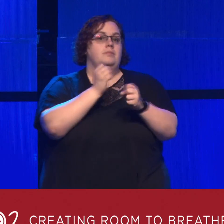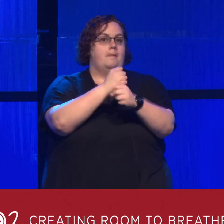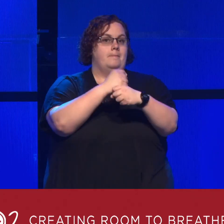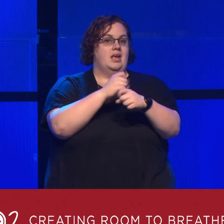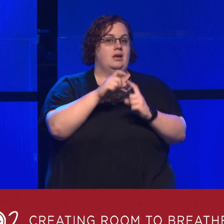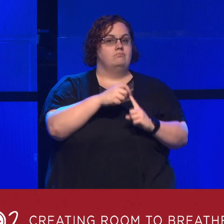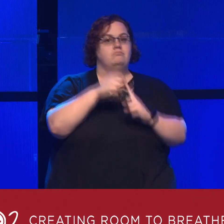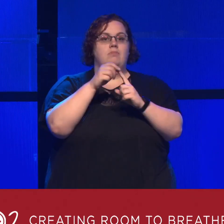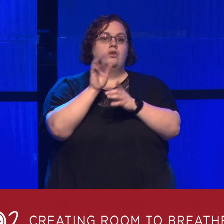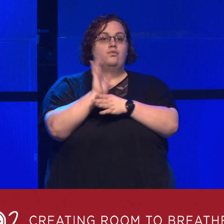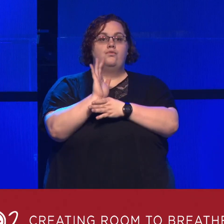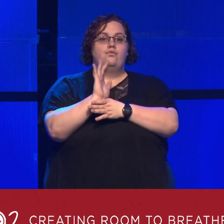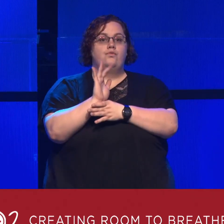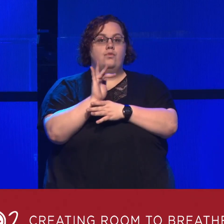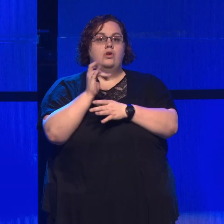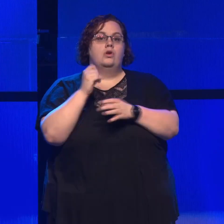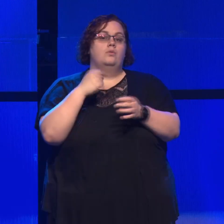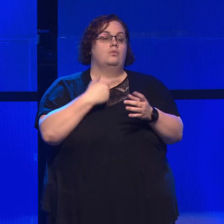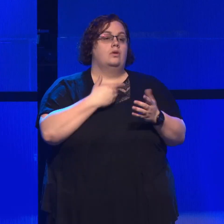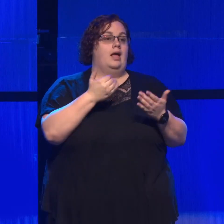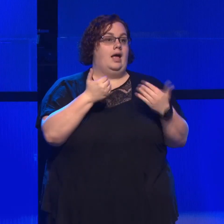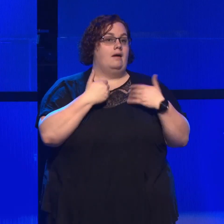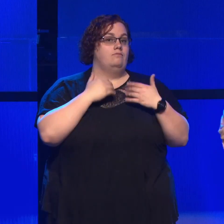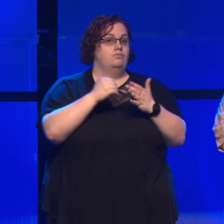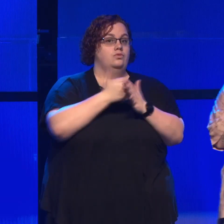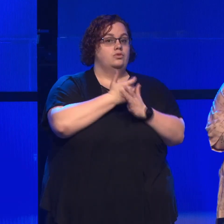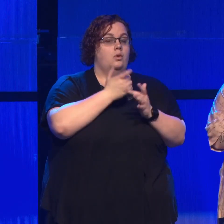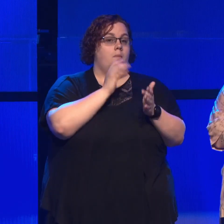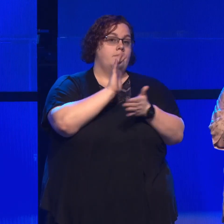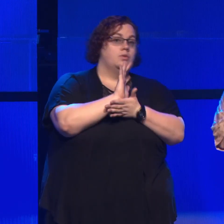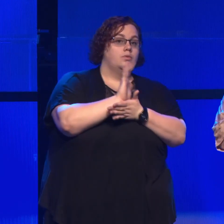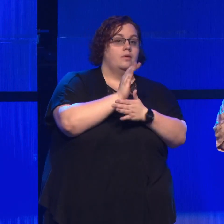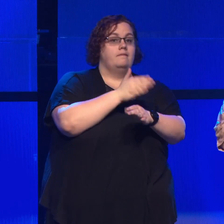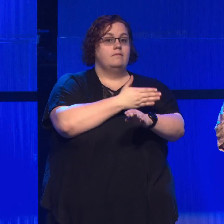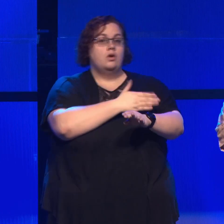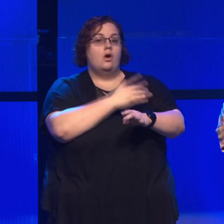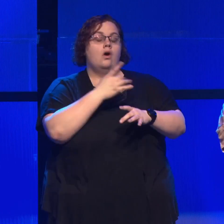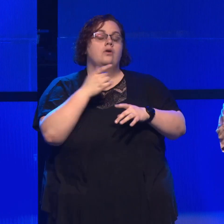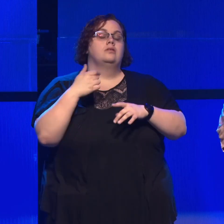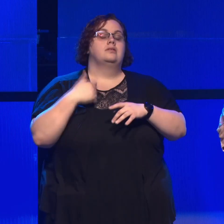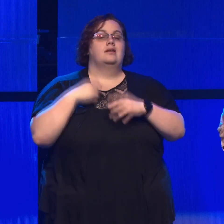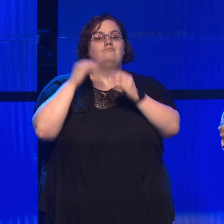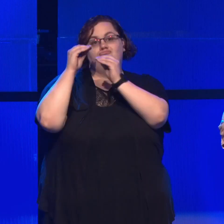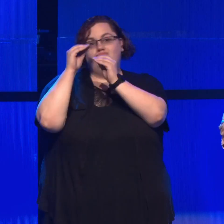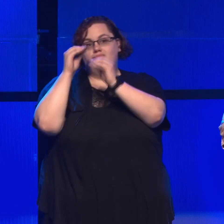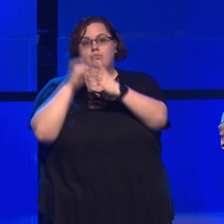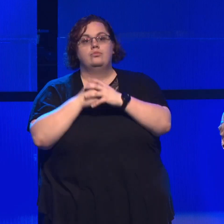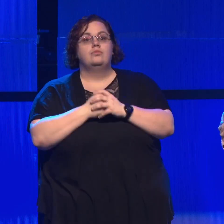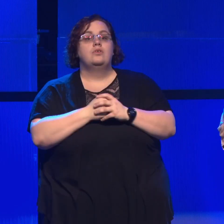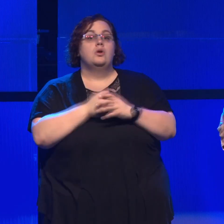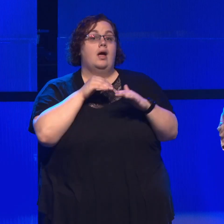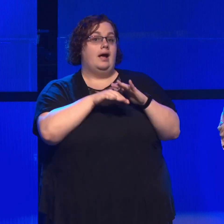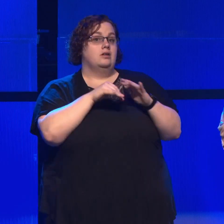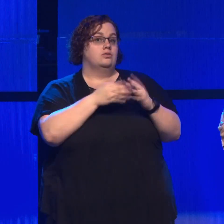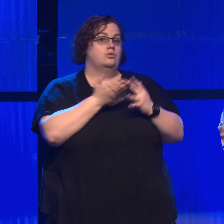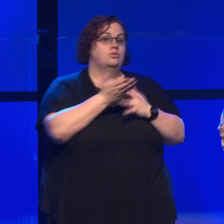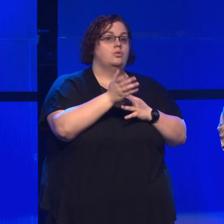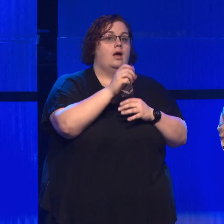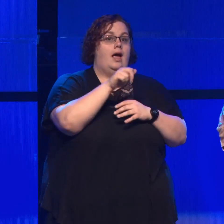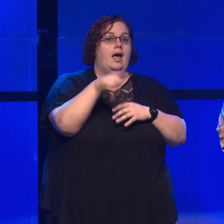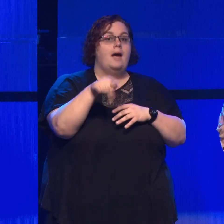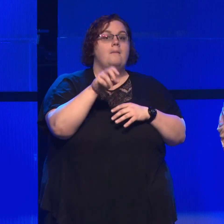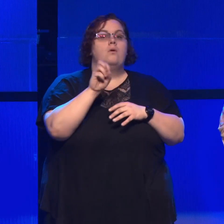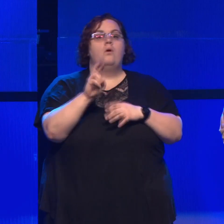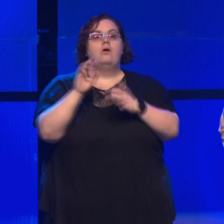broadcast that will include new music videos and teaching. You'll be able to access it through the app or online and take Crossroads with